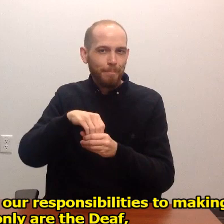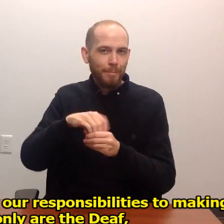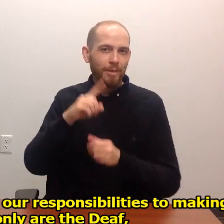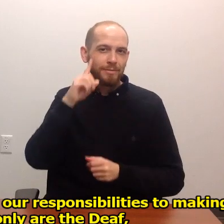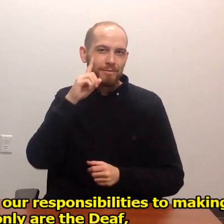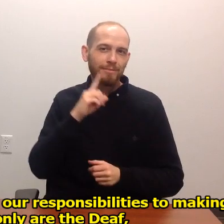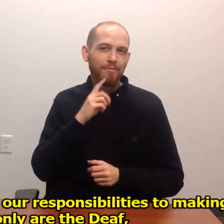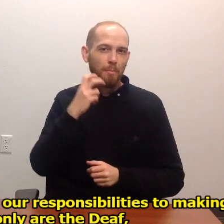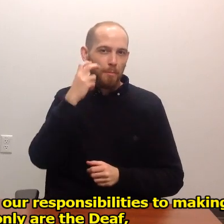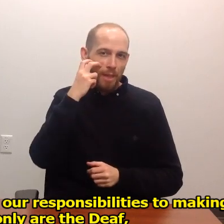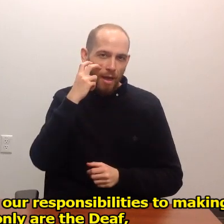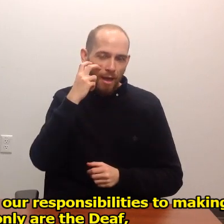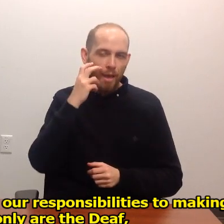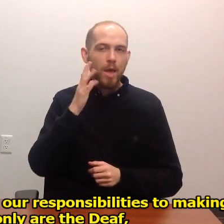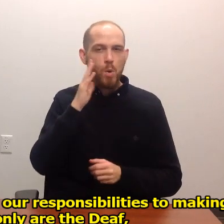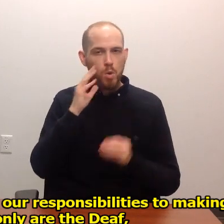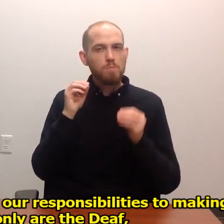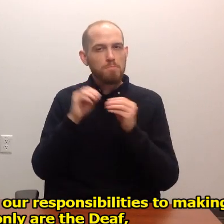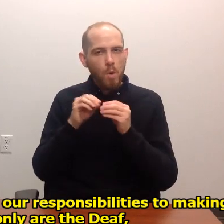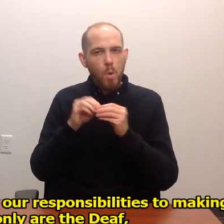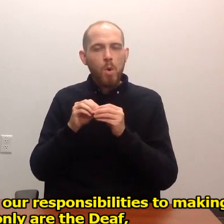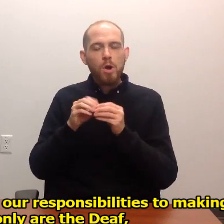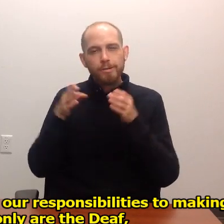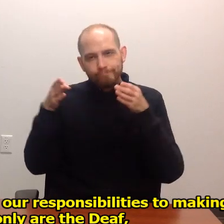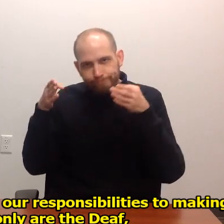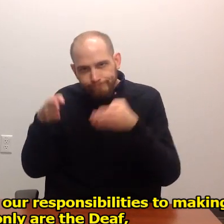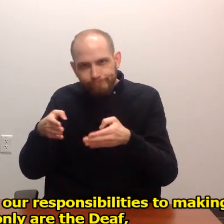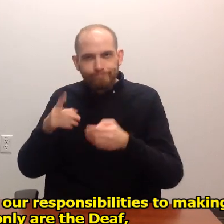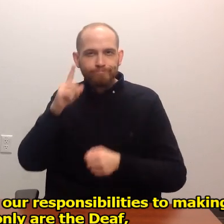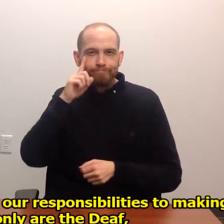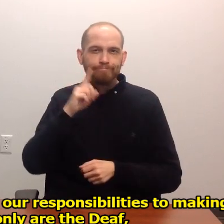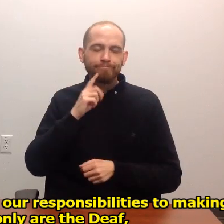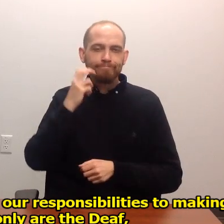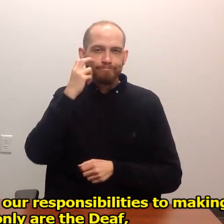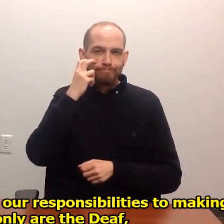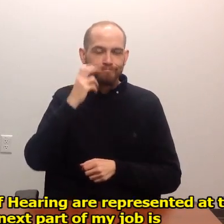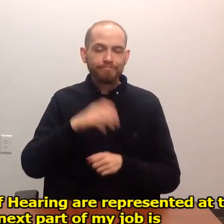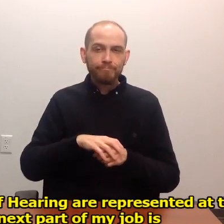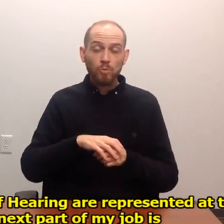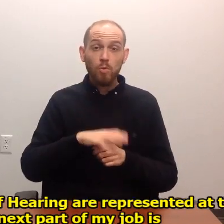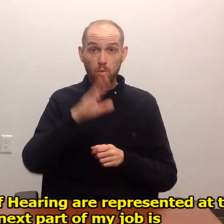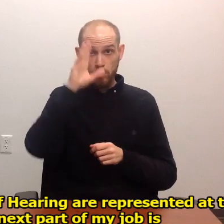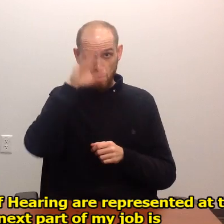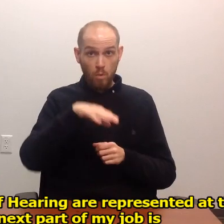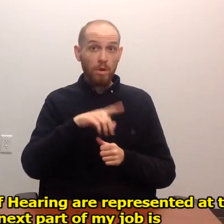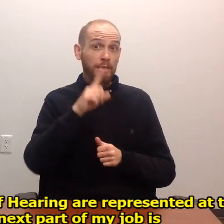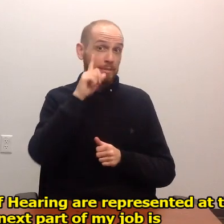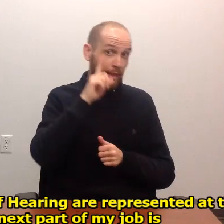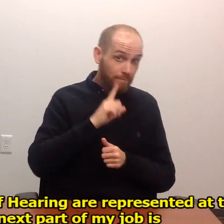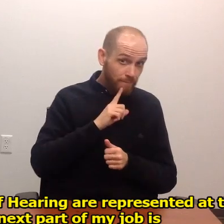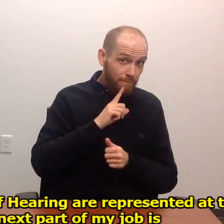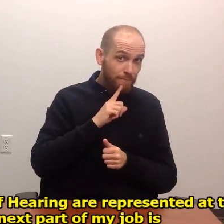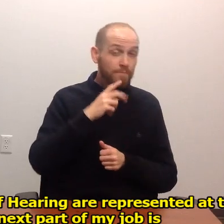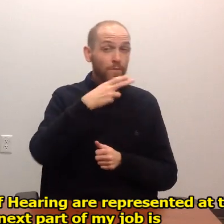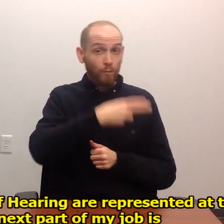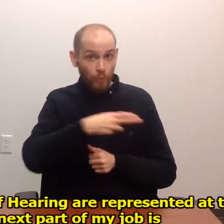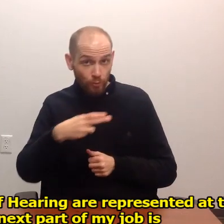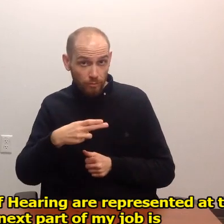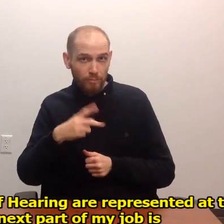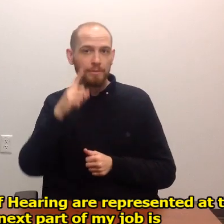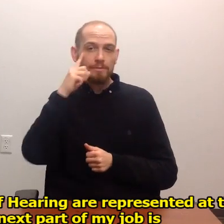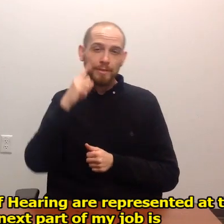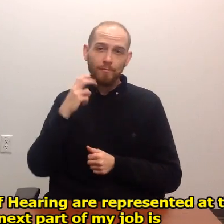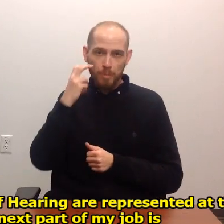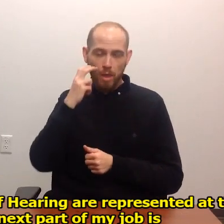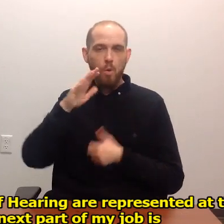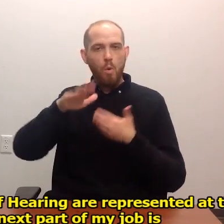to our duties and our responsibilities to making sure that not only are the deaf-blind, and the hard of hearing are